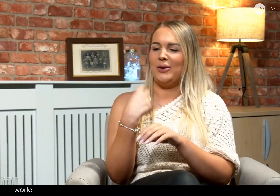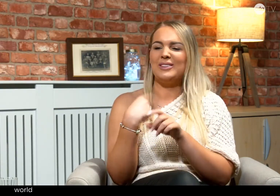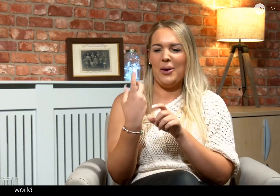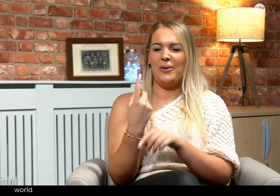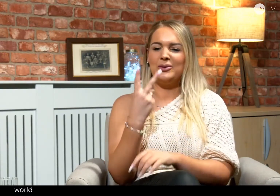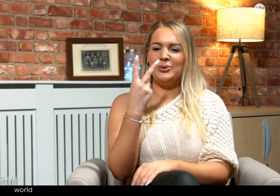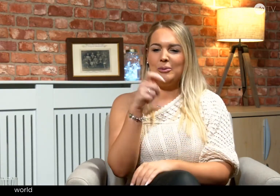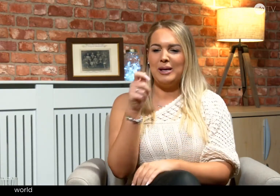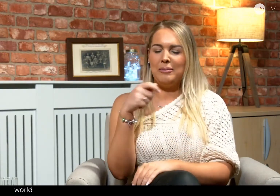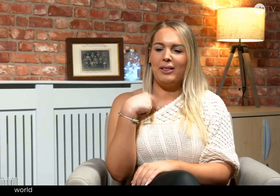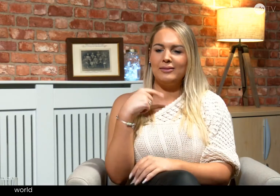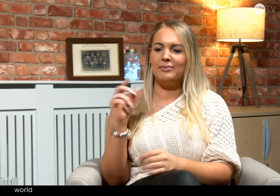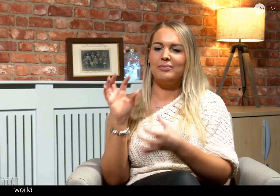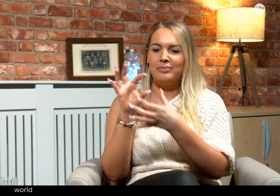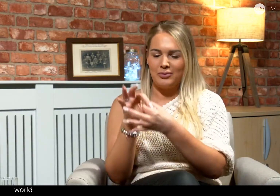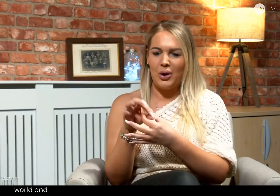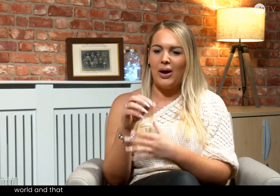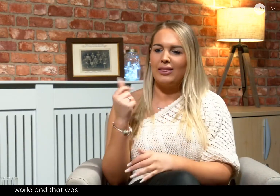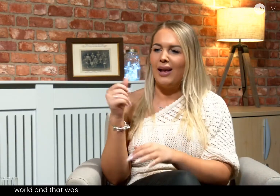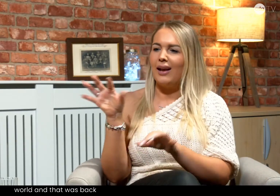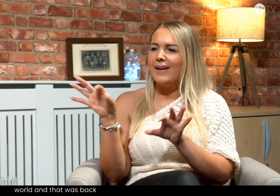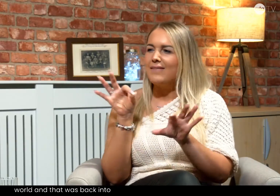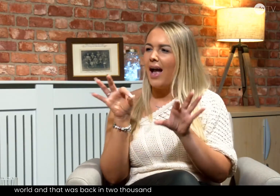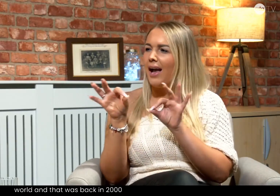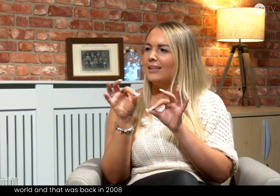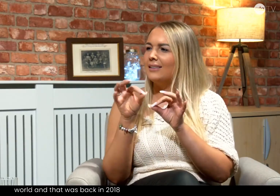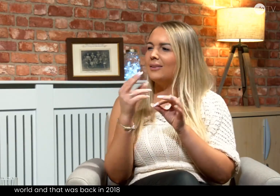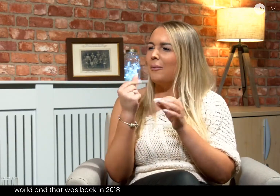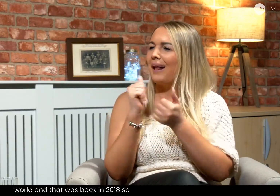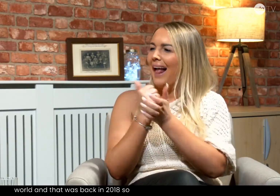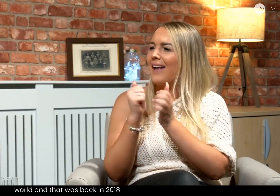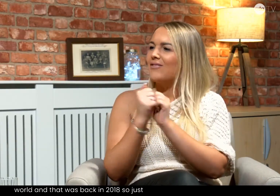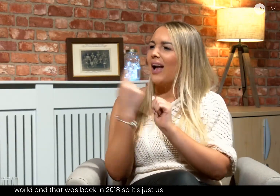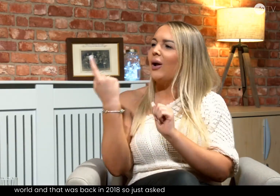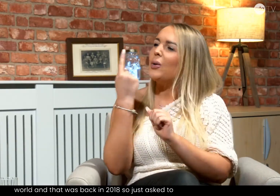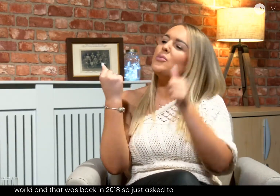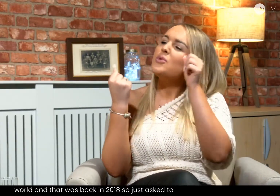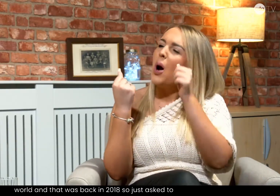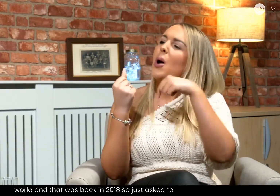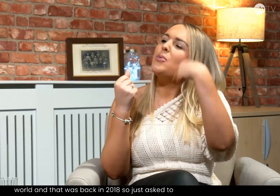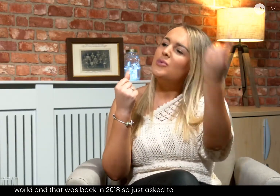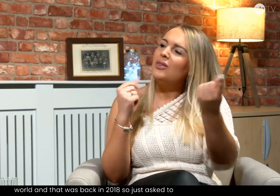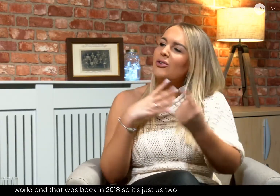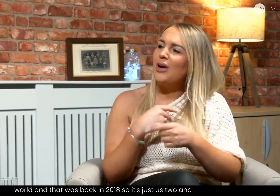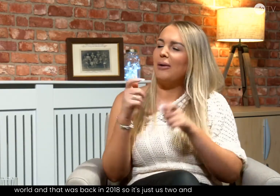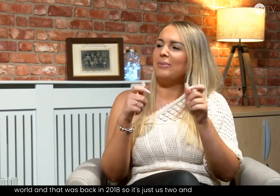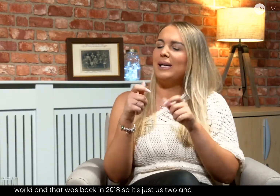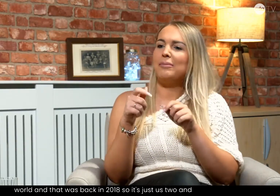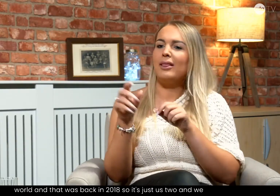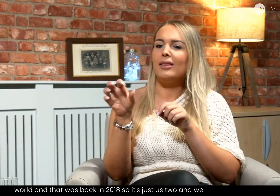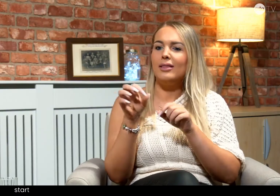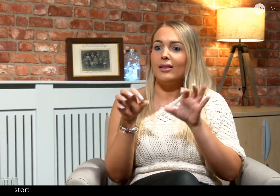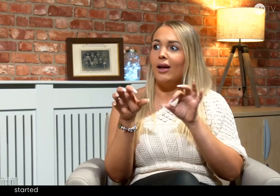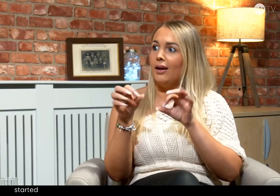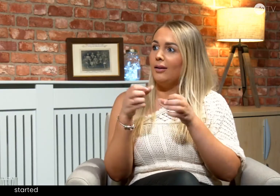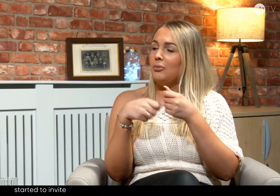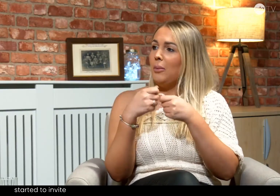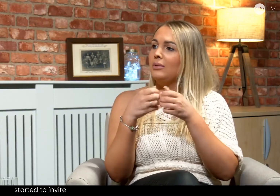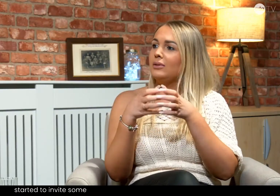And that was back in 2018, so it was just us two. And we started to invite some other gay friends who maybe knew